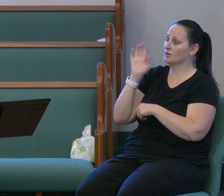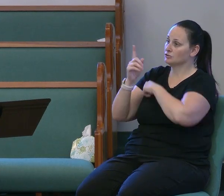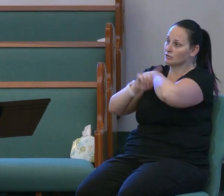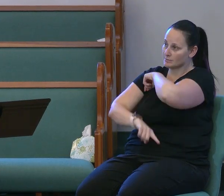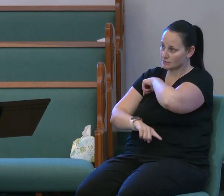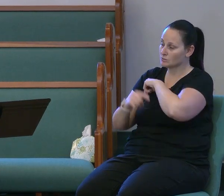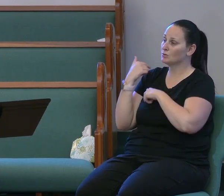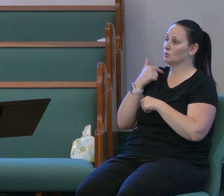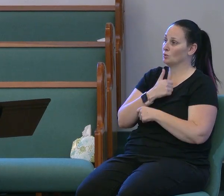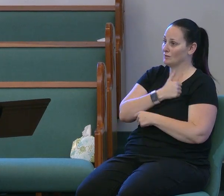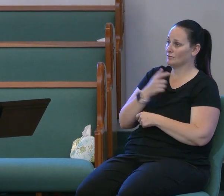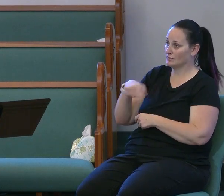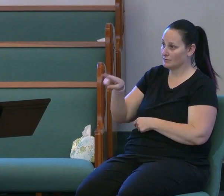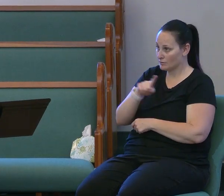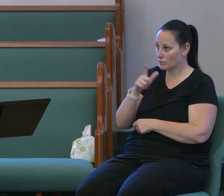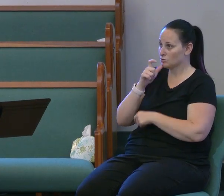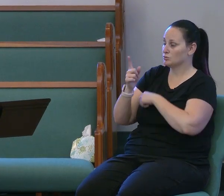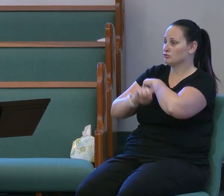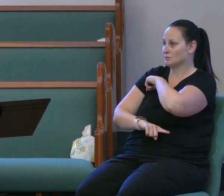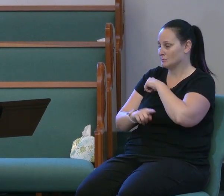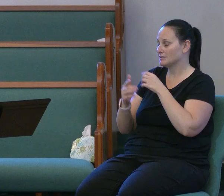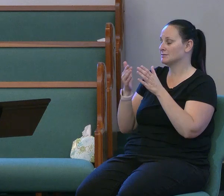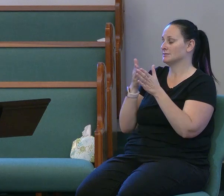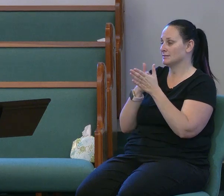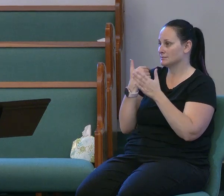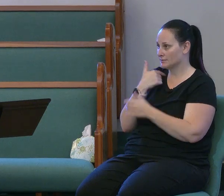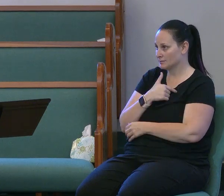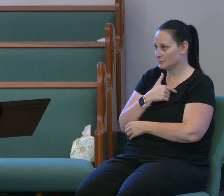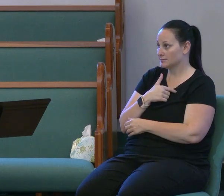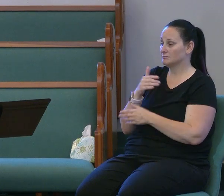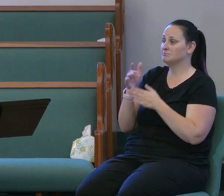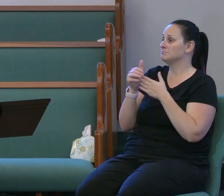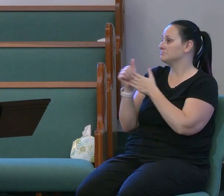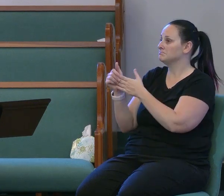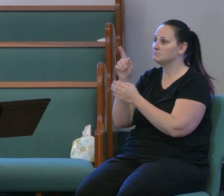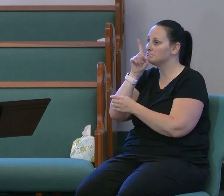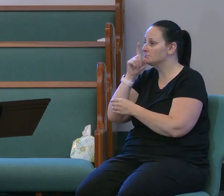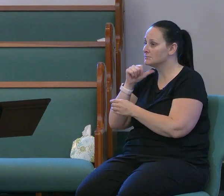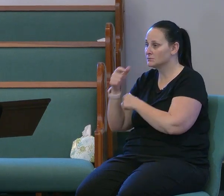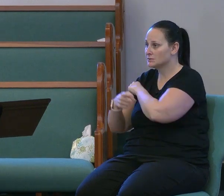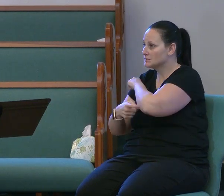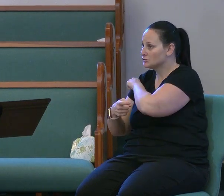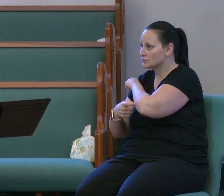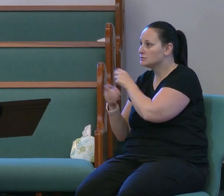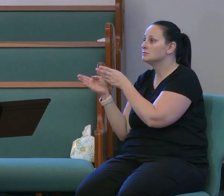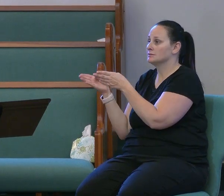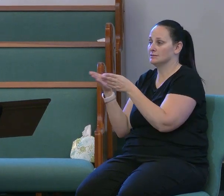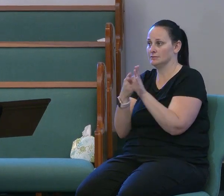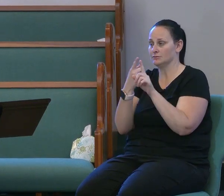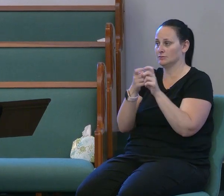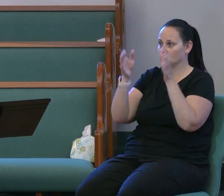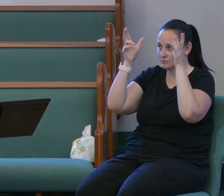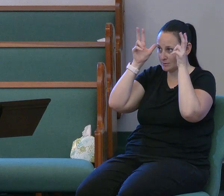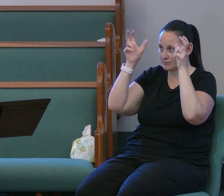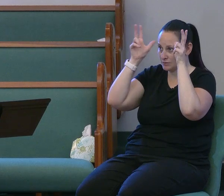our trespasses, as we forgive those who trespass against us. And lead us not into temptation, but